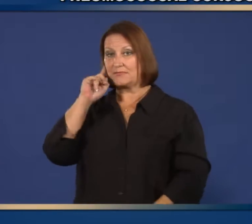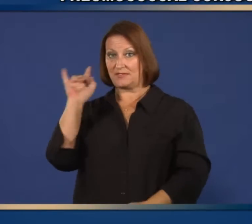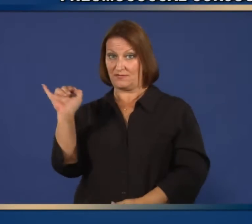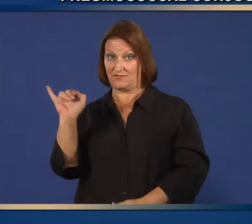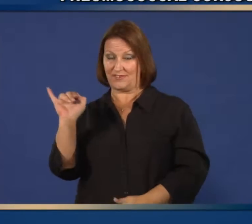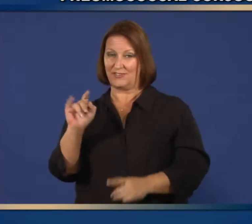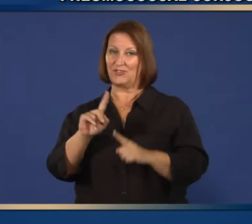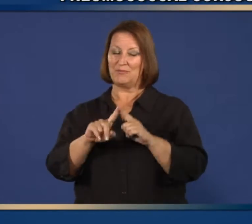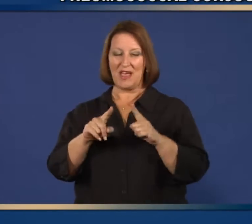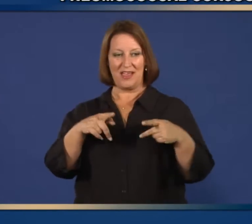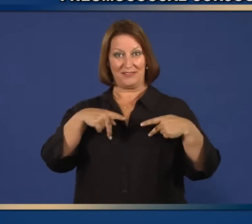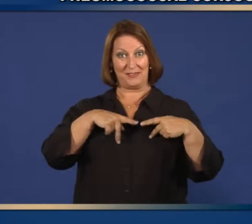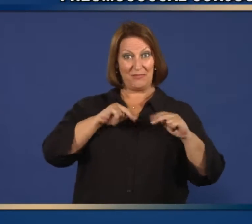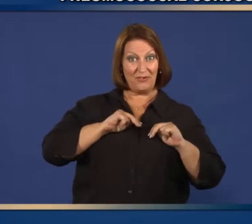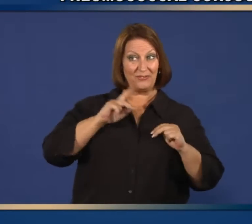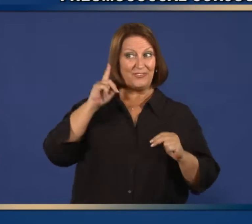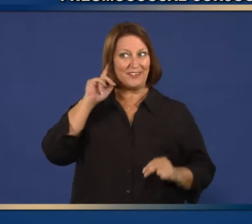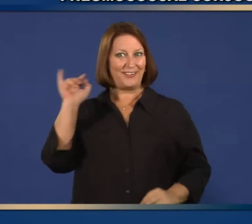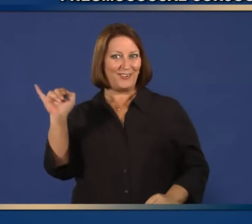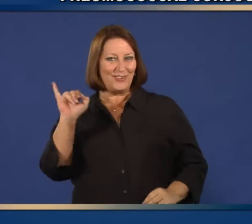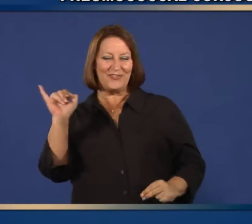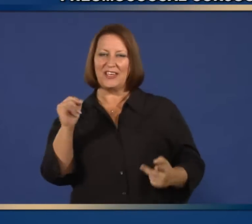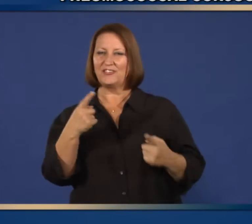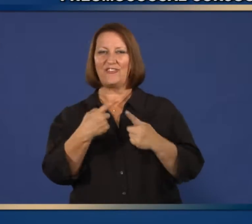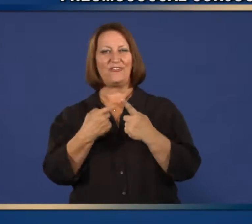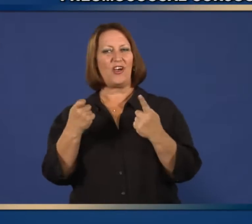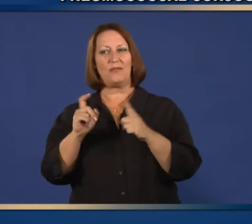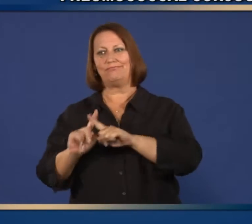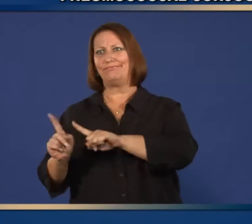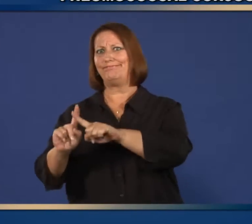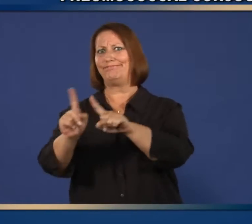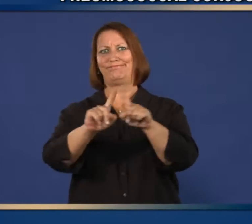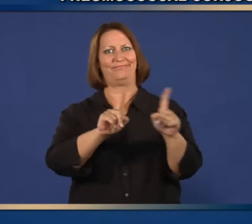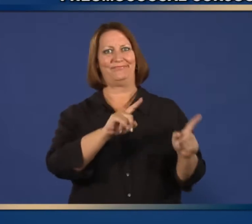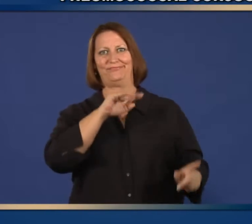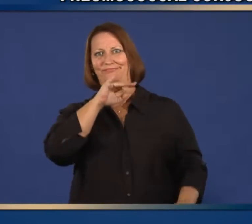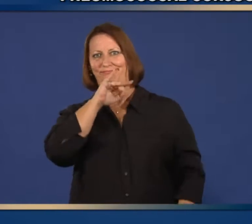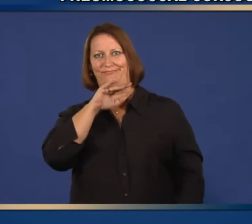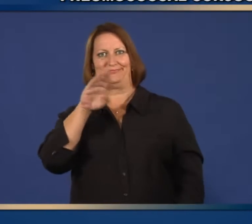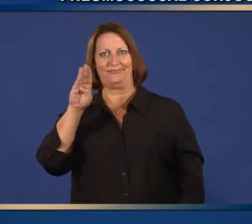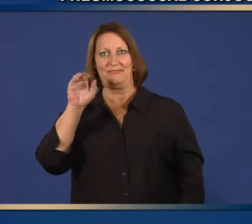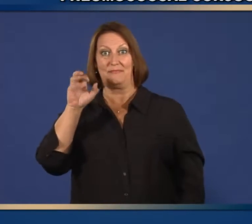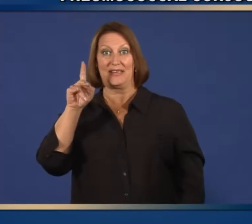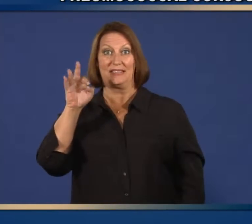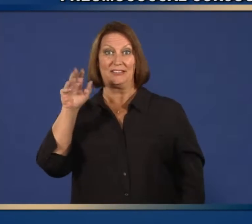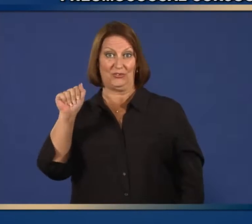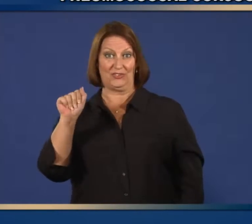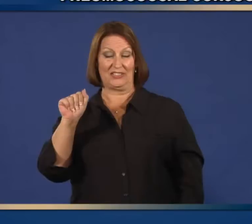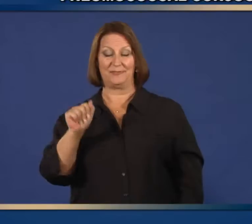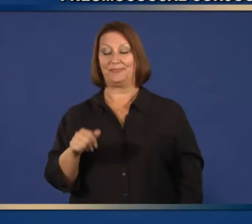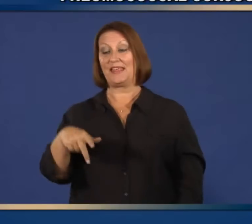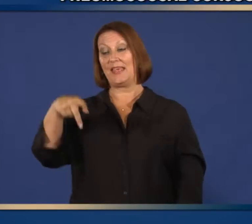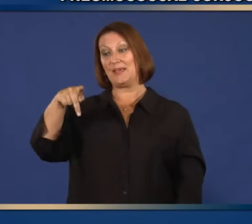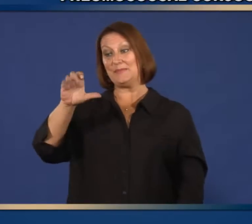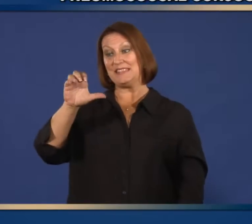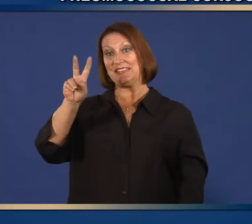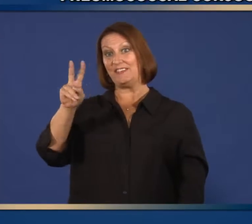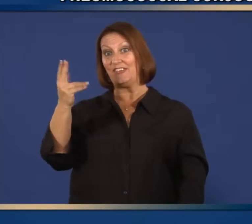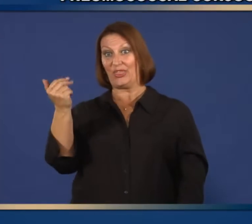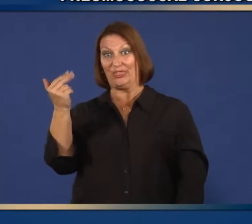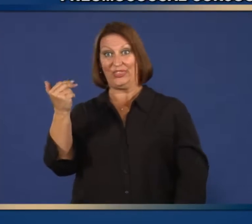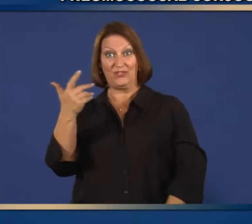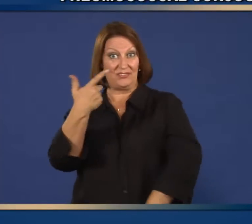But pneumonia and ear infections have many causes, and